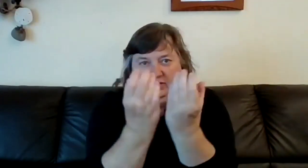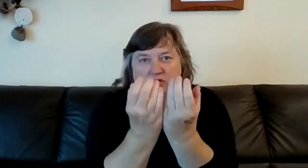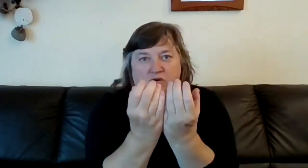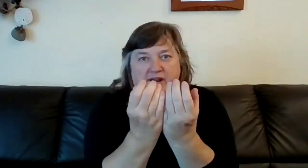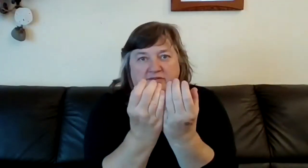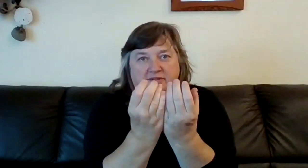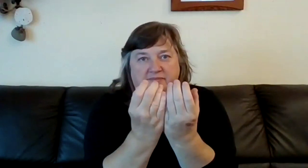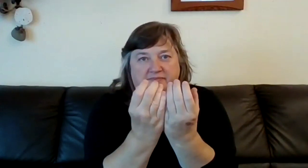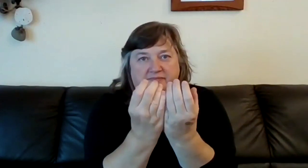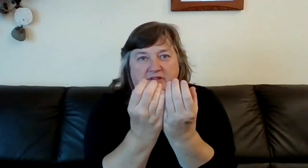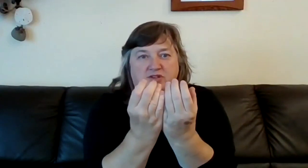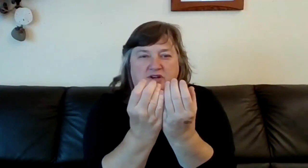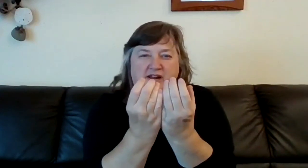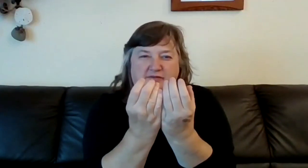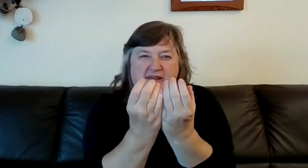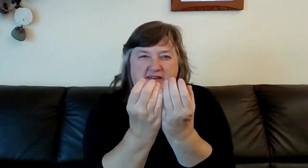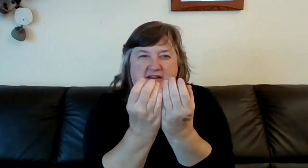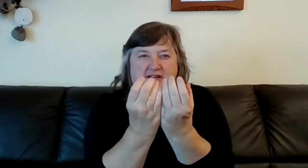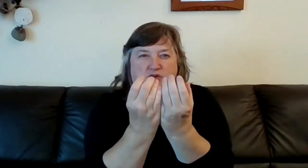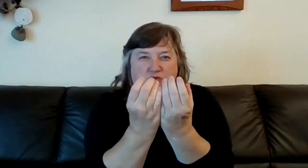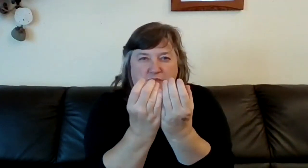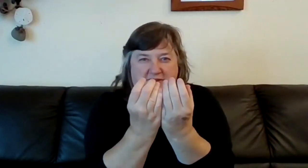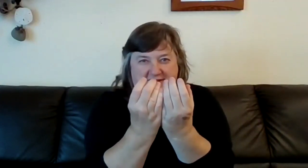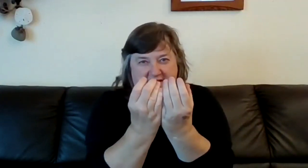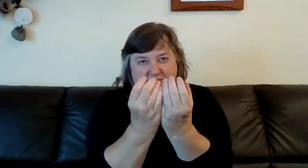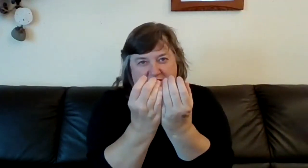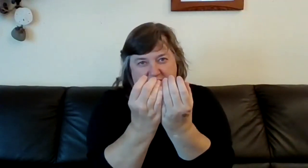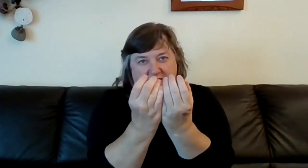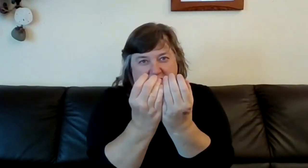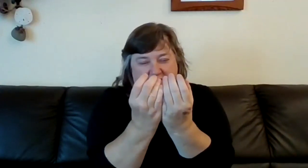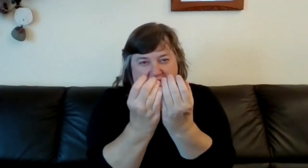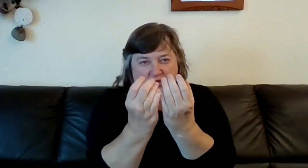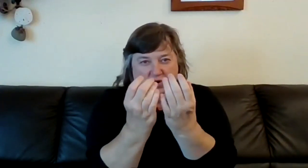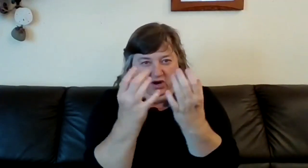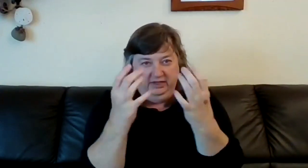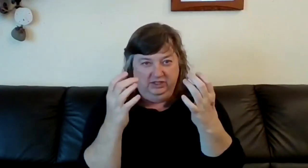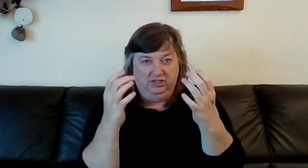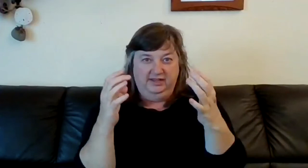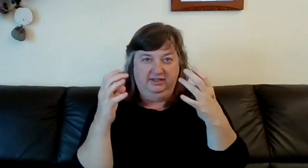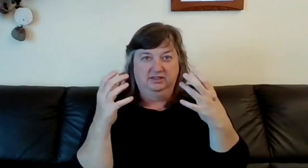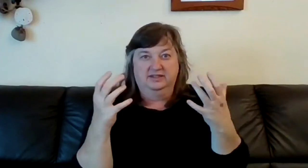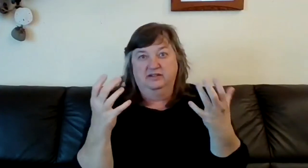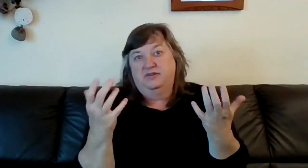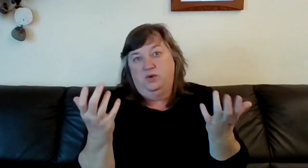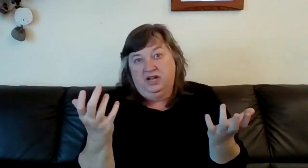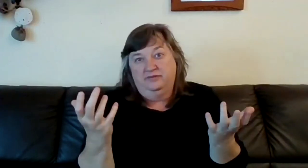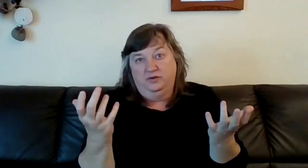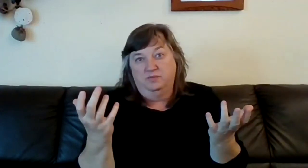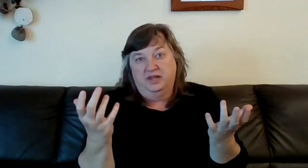go around. So you're kind of making a group at the same time that you are initializing to signify what kind of a group that